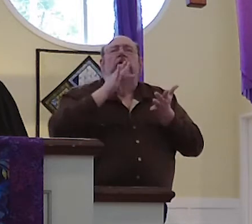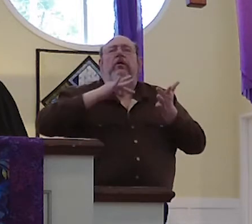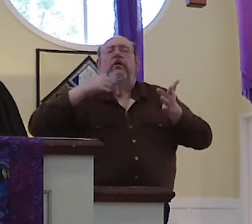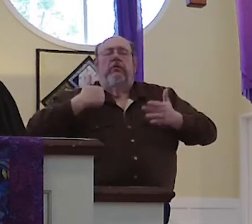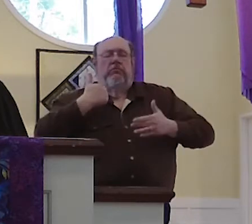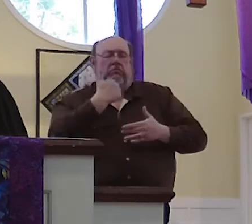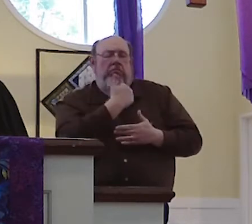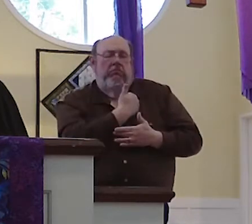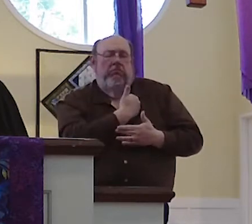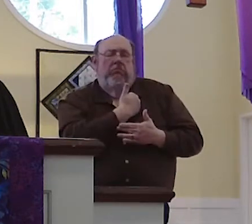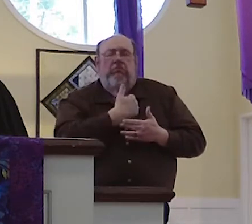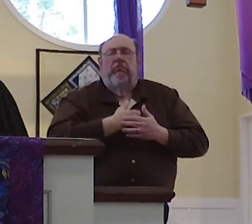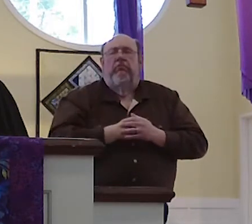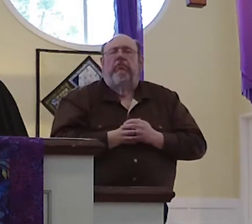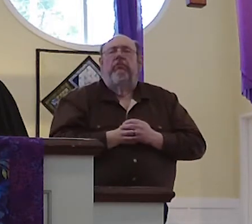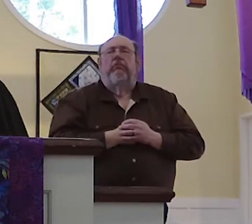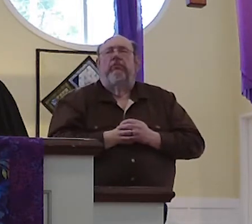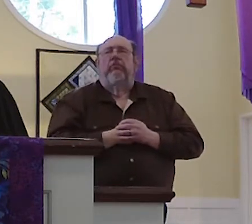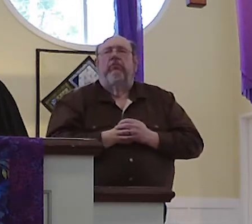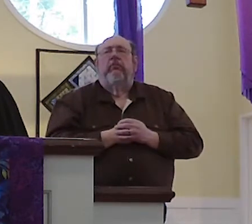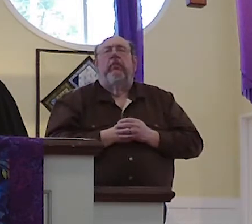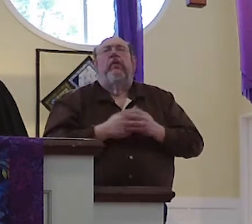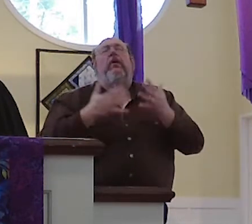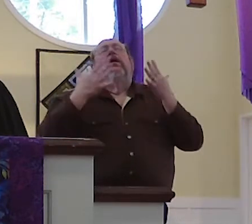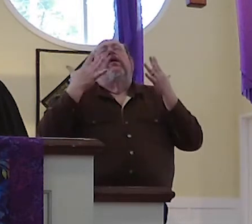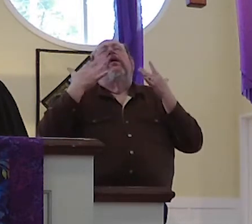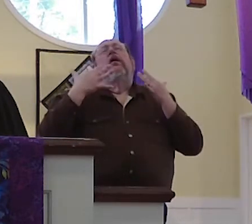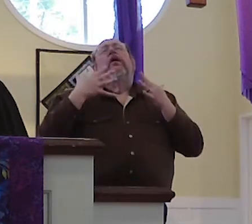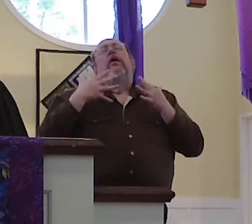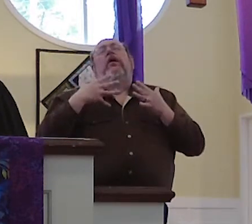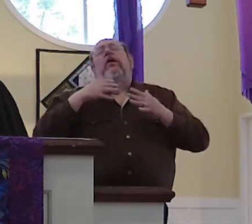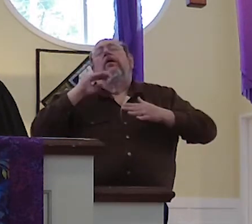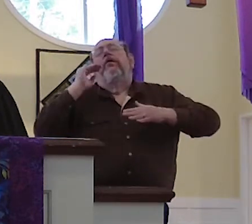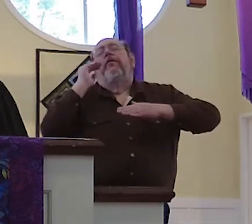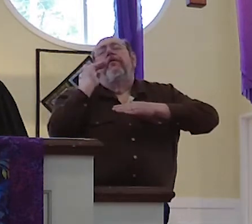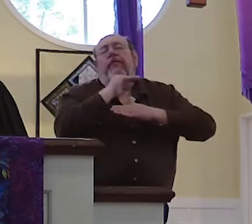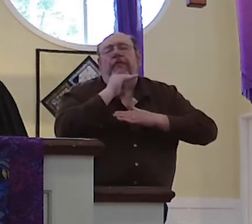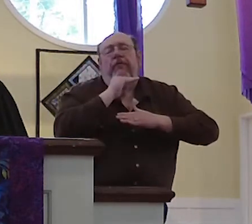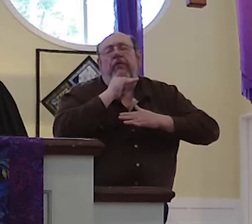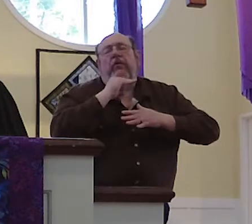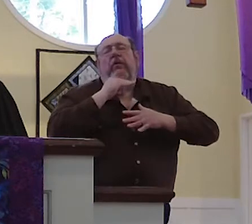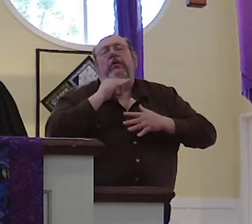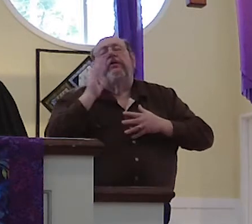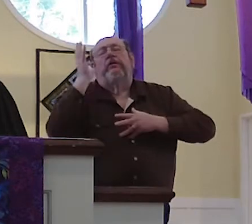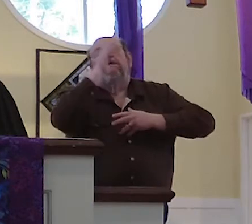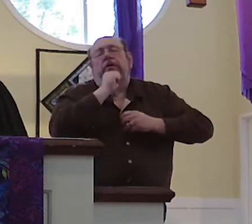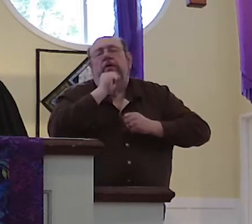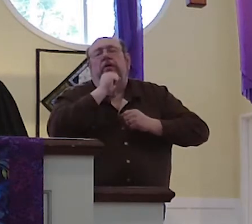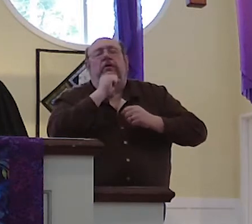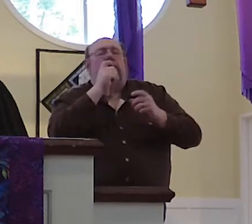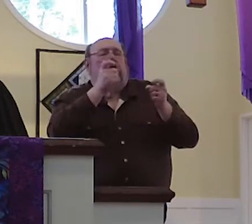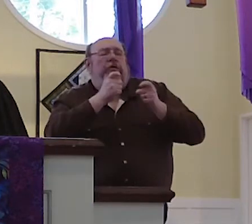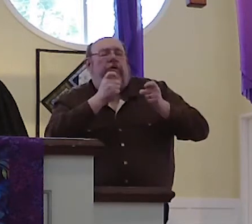ourselves. We bask in the false assumption that we are in control of our lives.